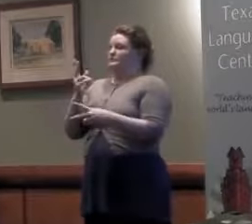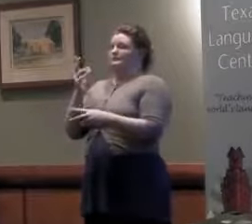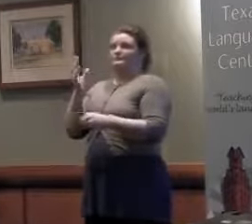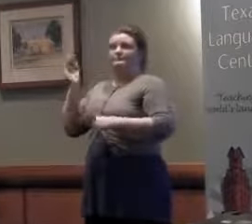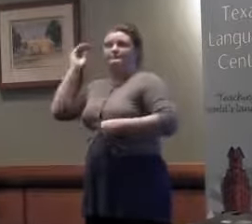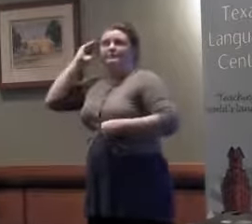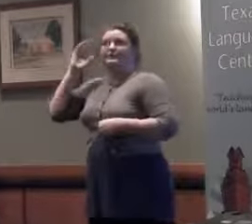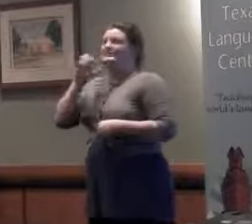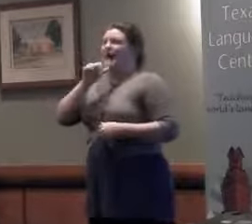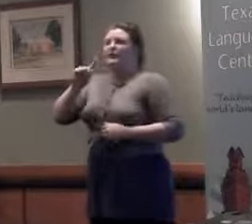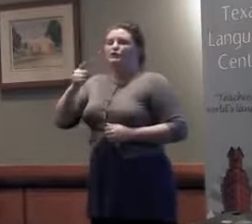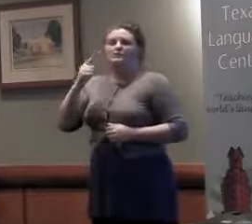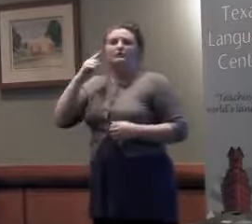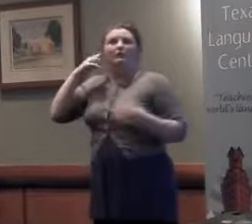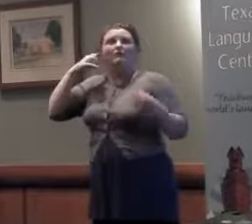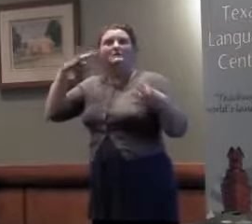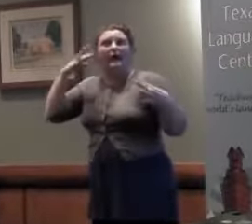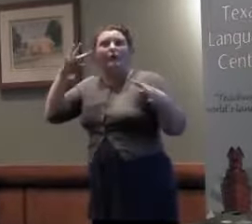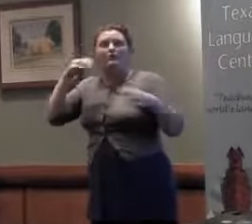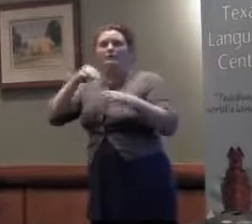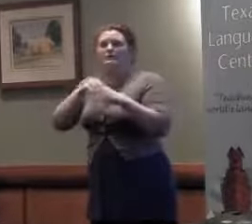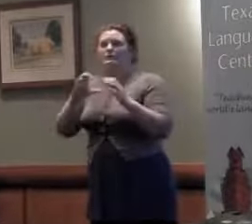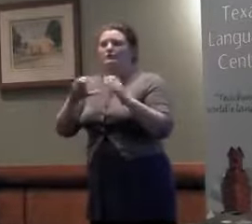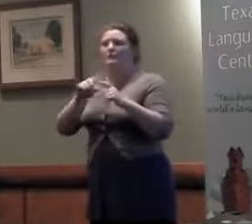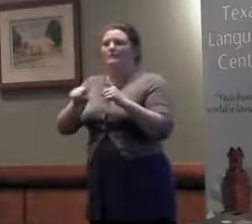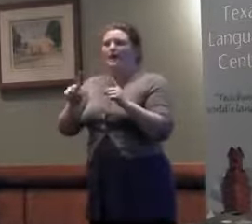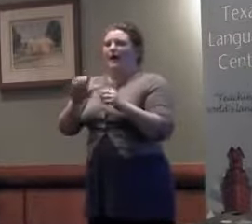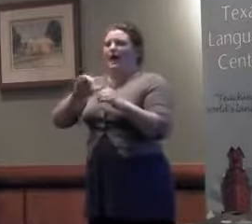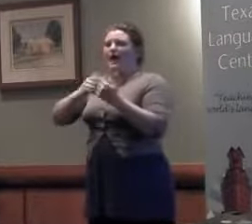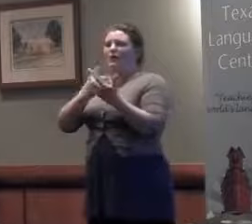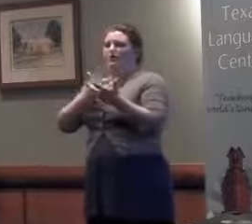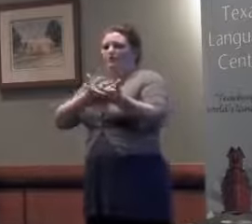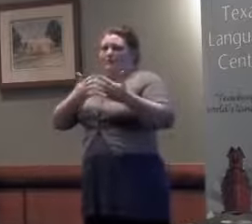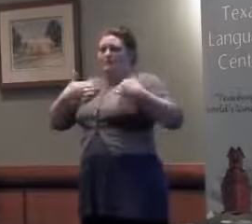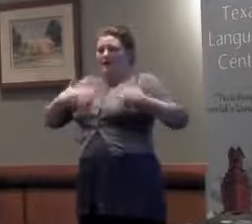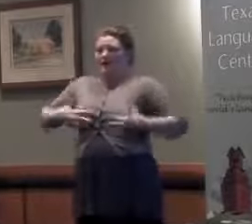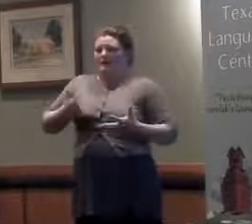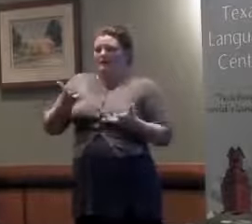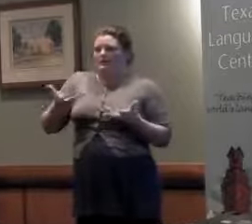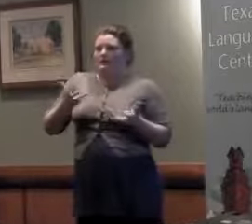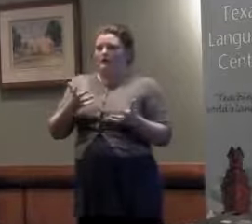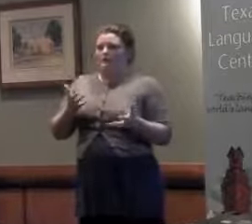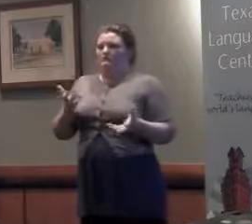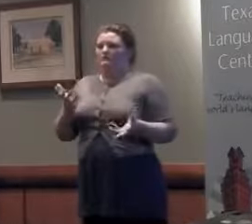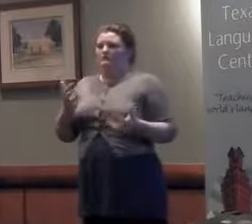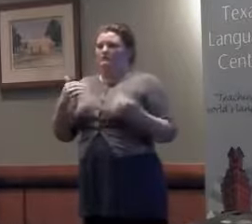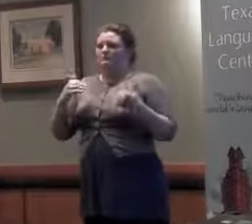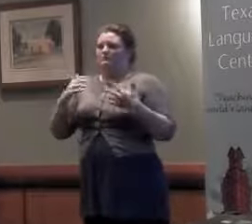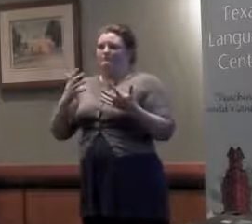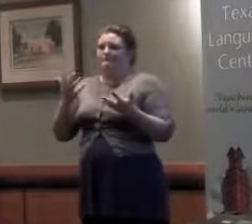auditory signal that's part of communication, but it's also how you interact with your body and the gestures that you use, and